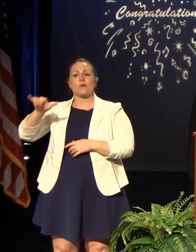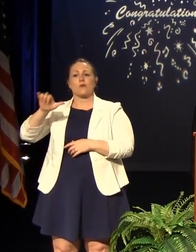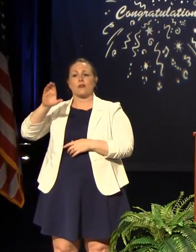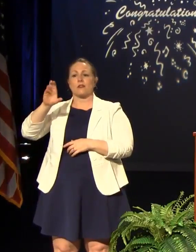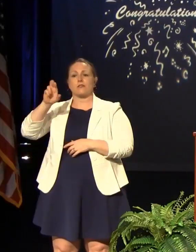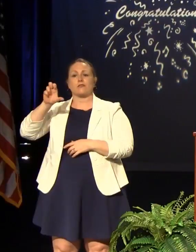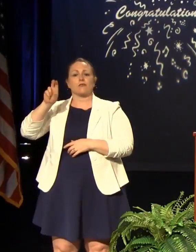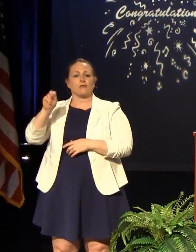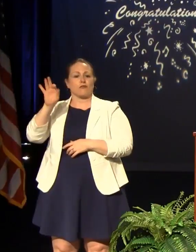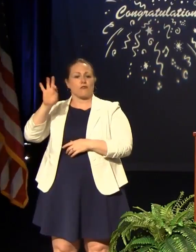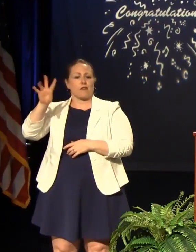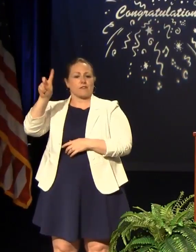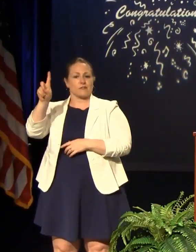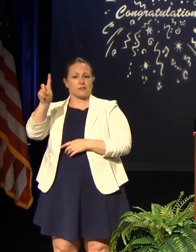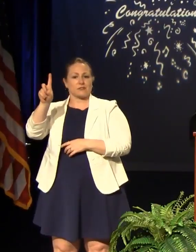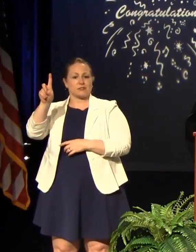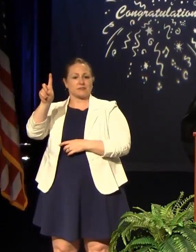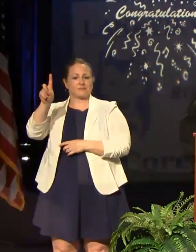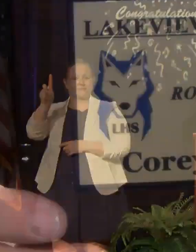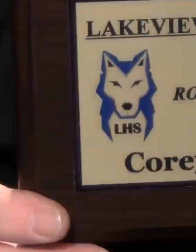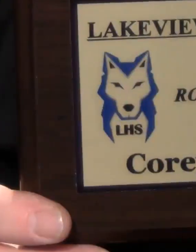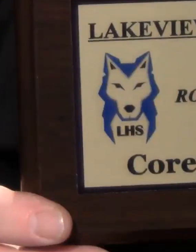Cranford.